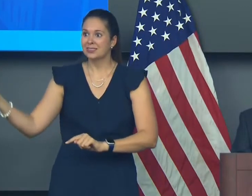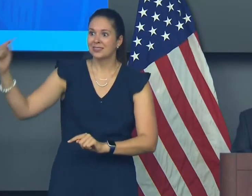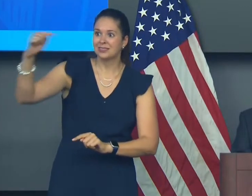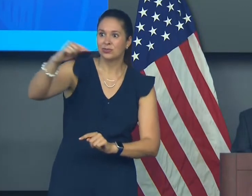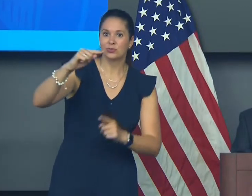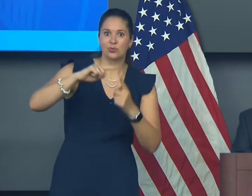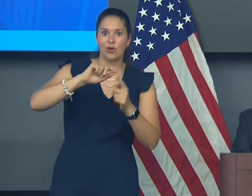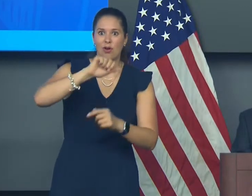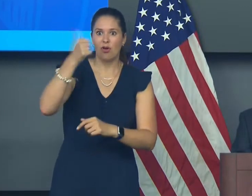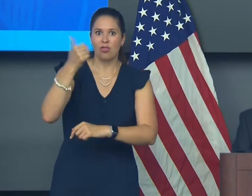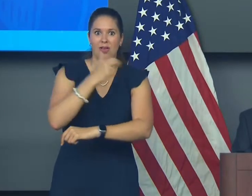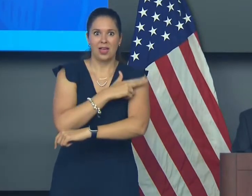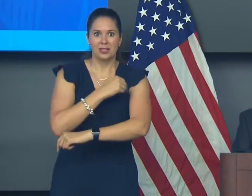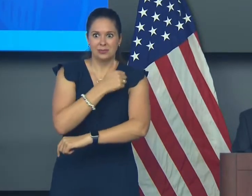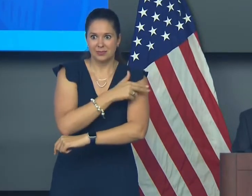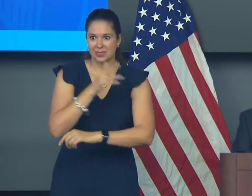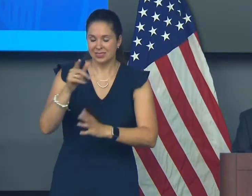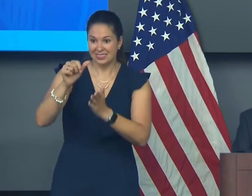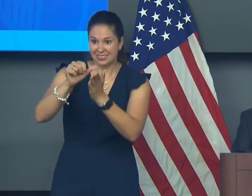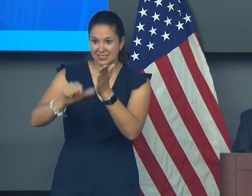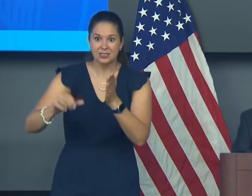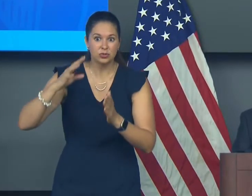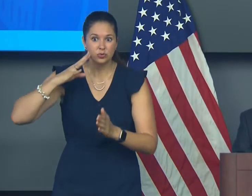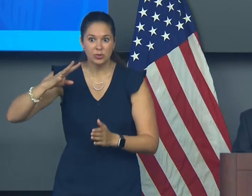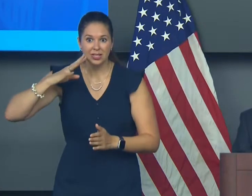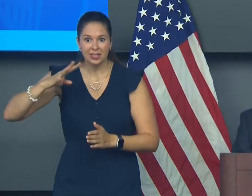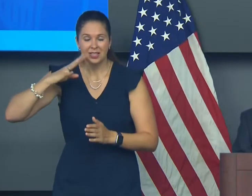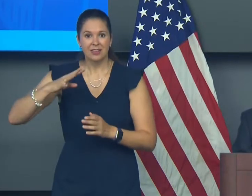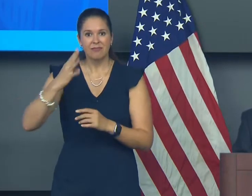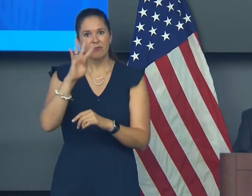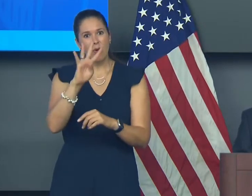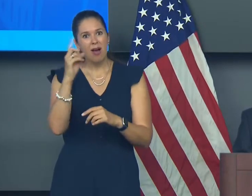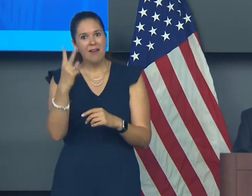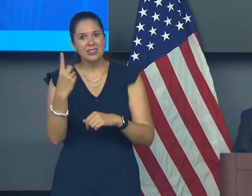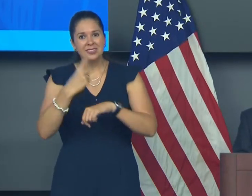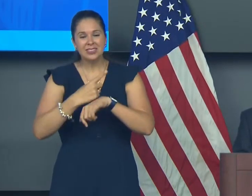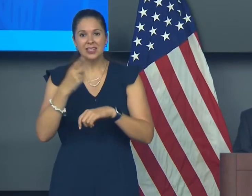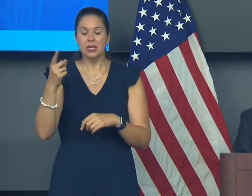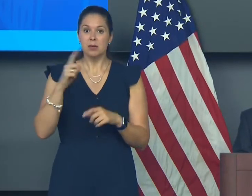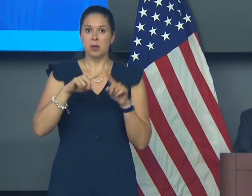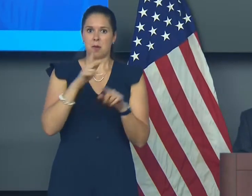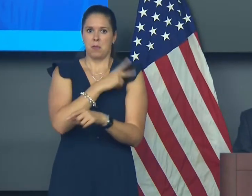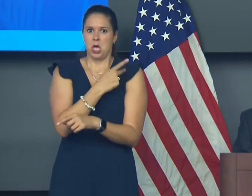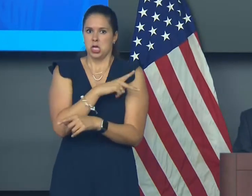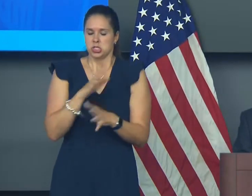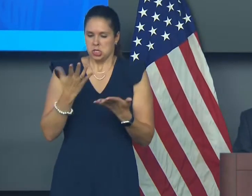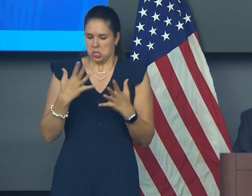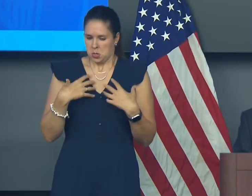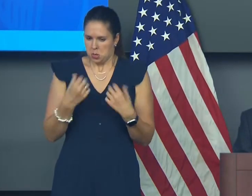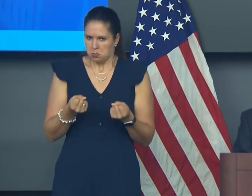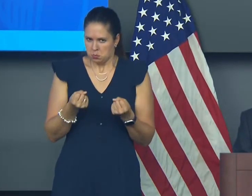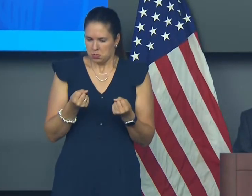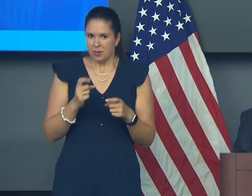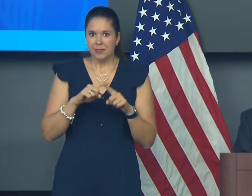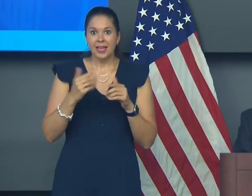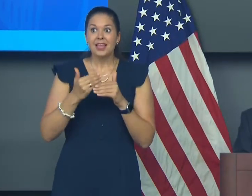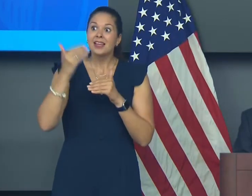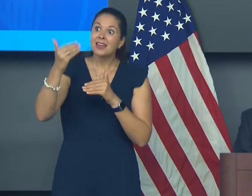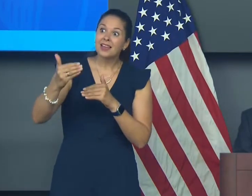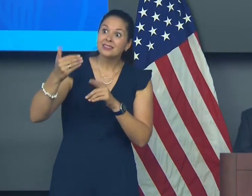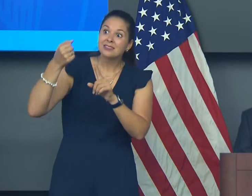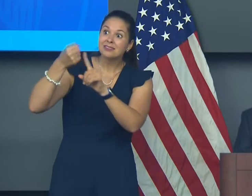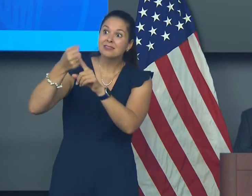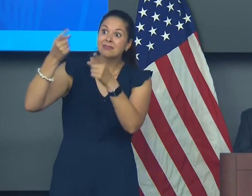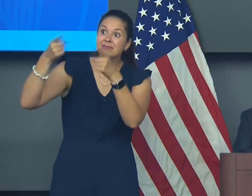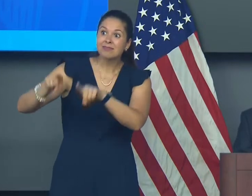hospital with the expertise to drain that abscess. 4.5 days. And the patient did well, thankfully well, but the next one might not.